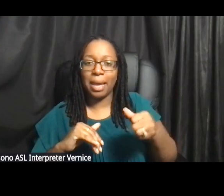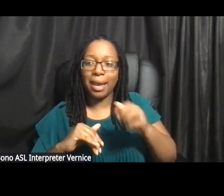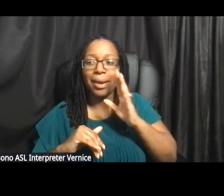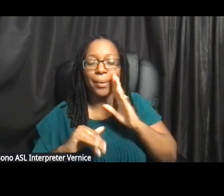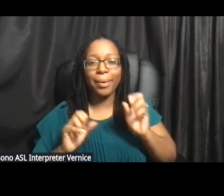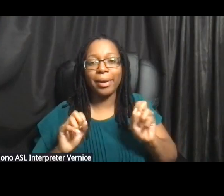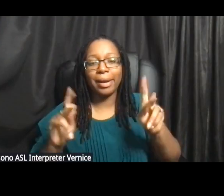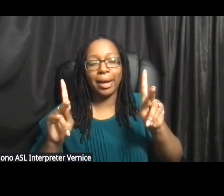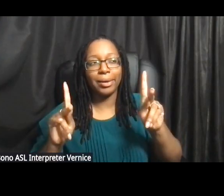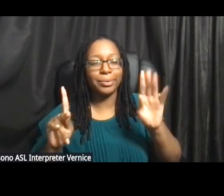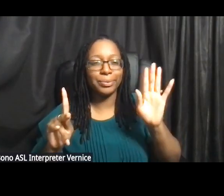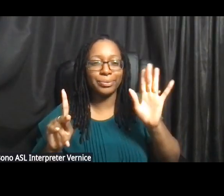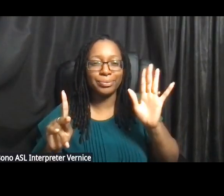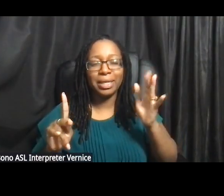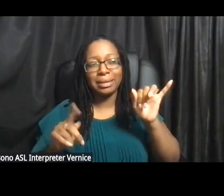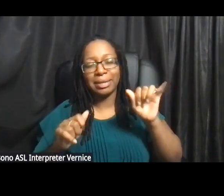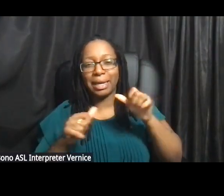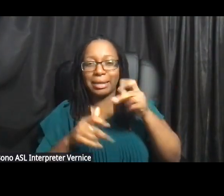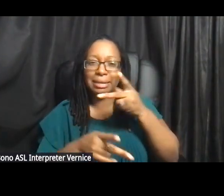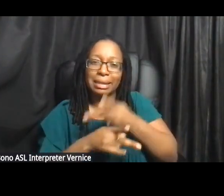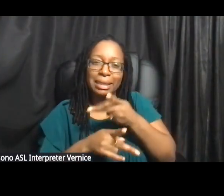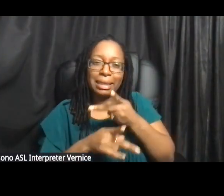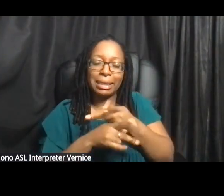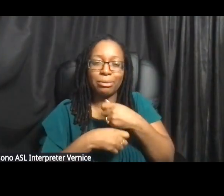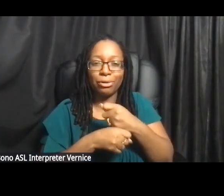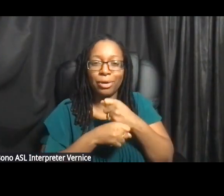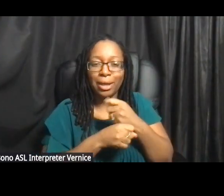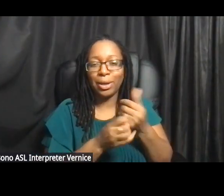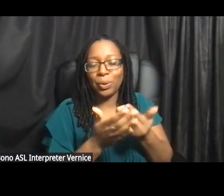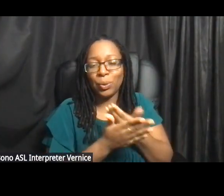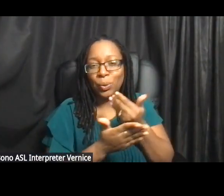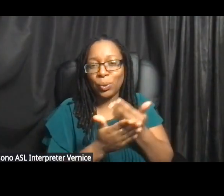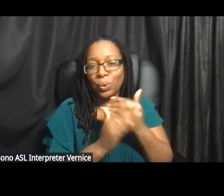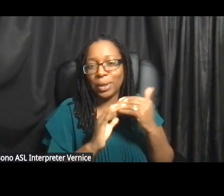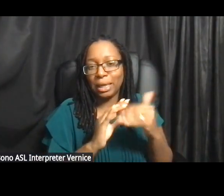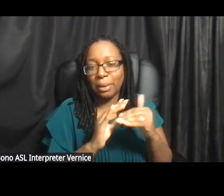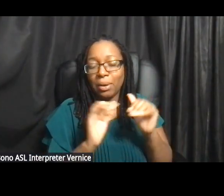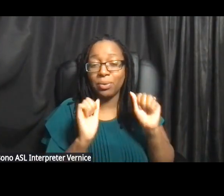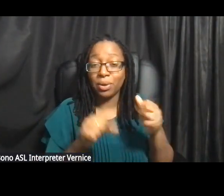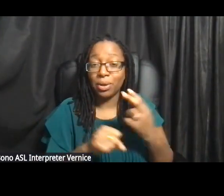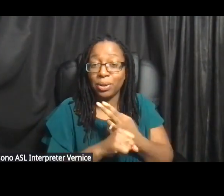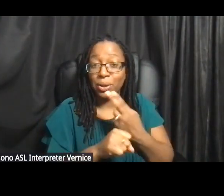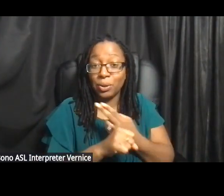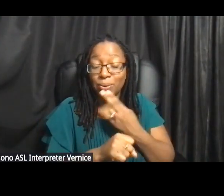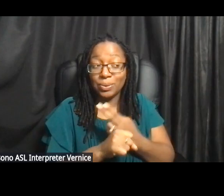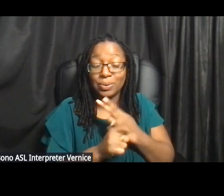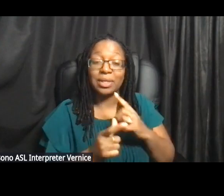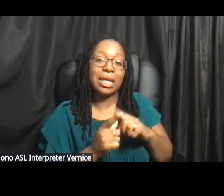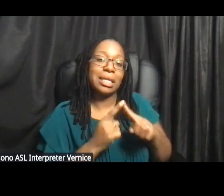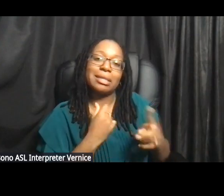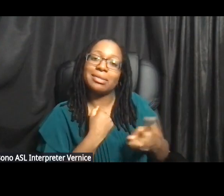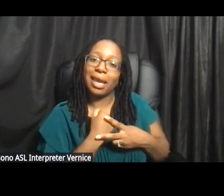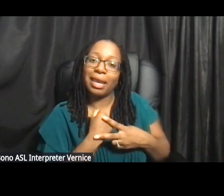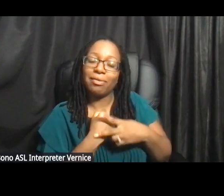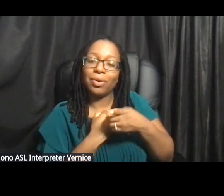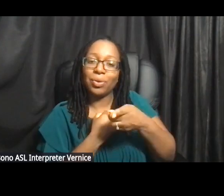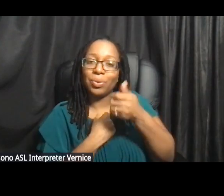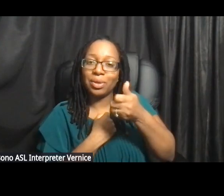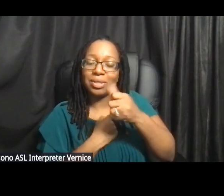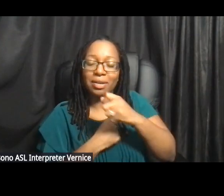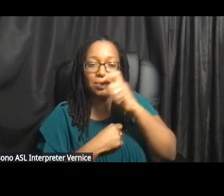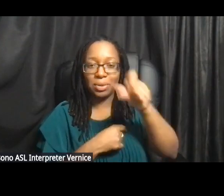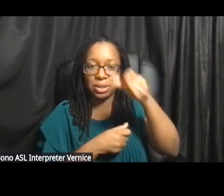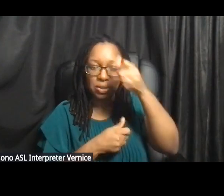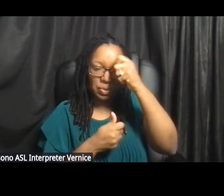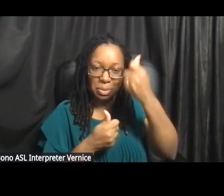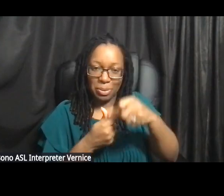like keep creating new email addresses to use for these sites and then save them so you don't have to remember them. Also,